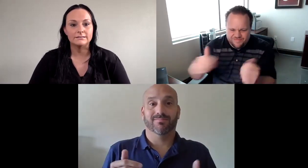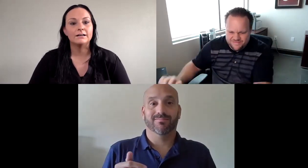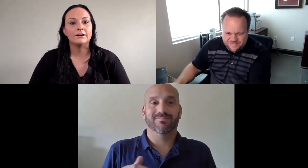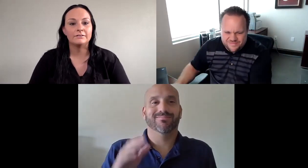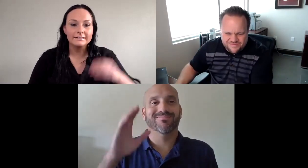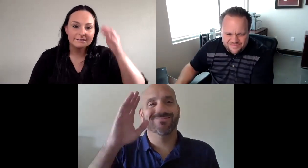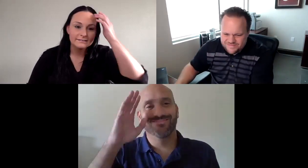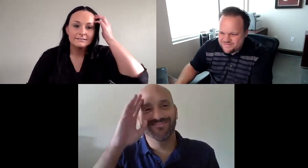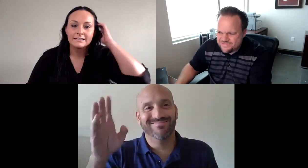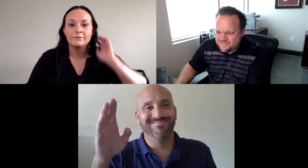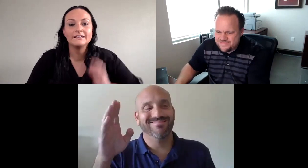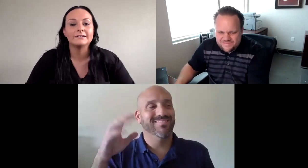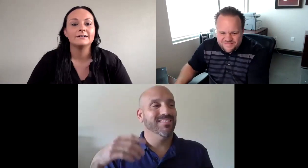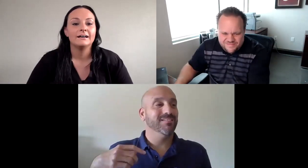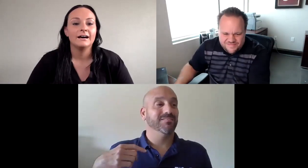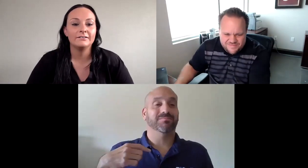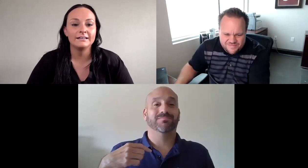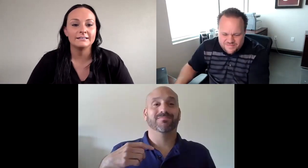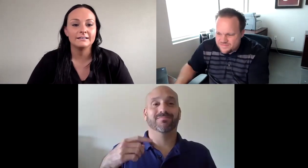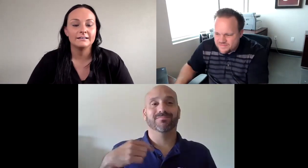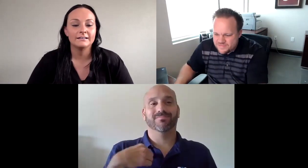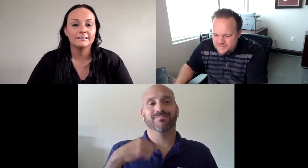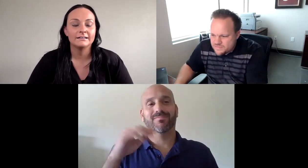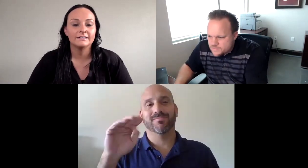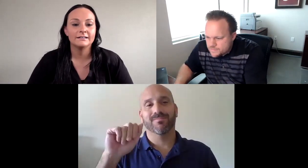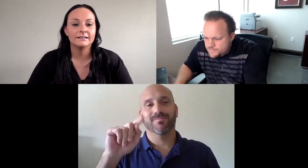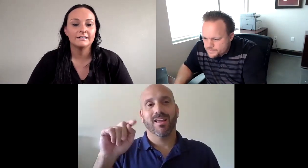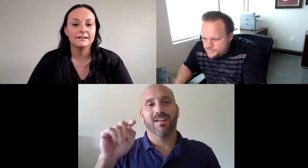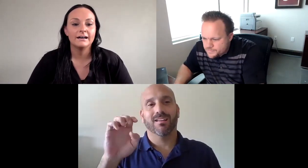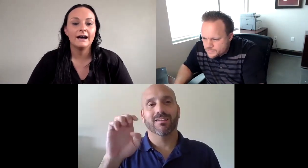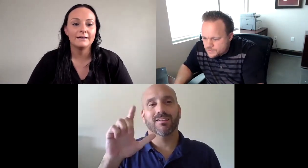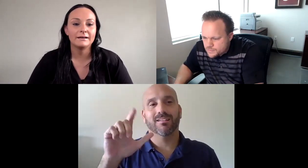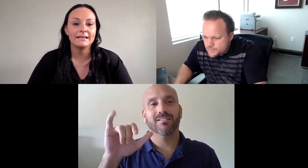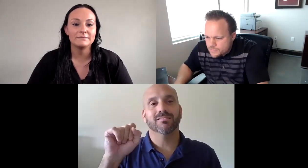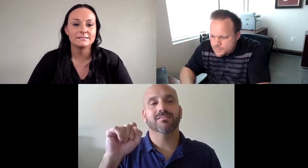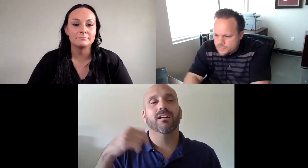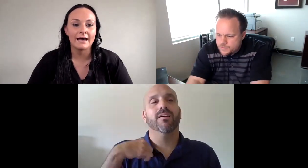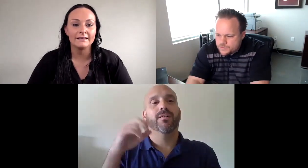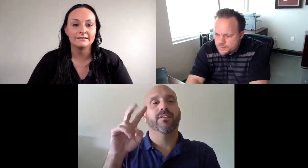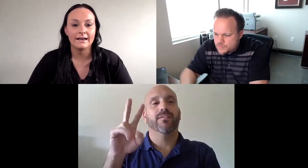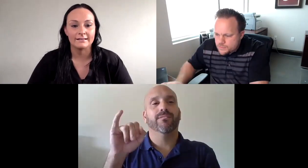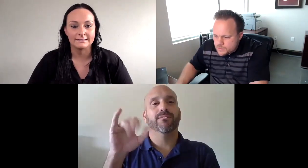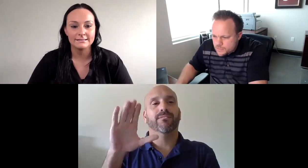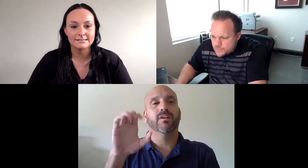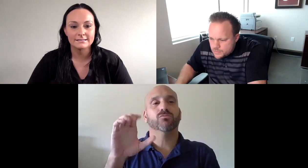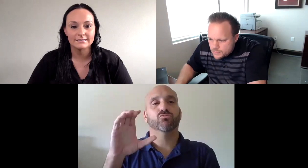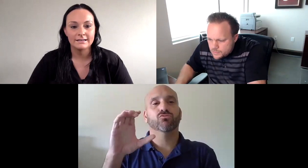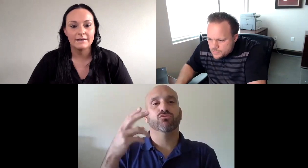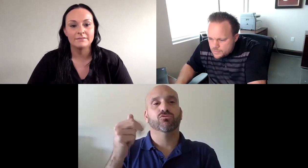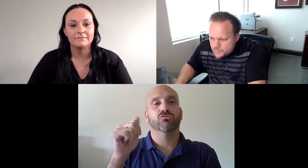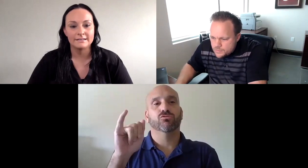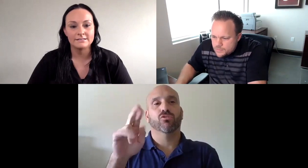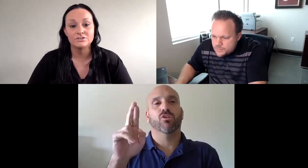All right, take it away. All right. Hi, my name is Matt Ellis. I'm the vice